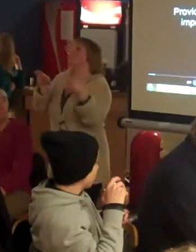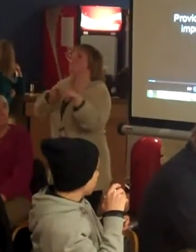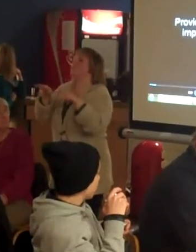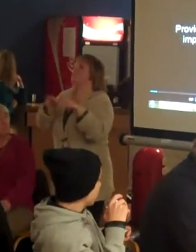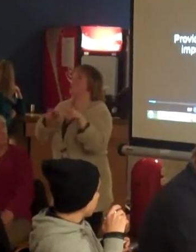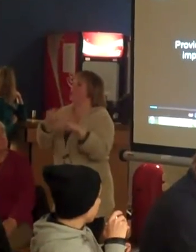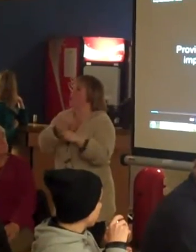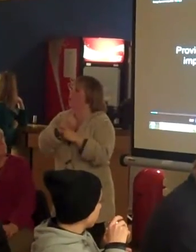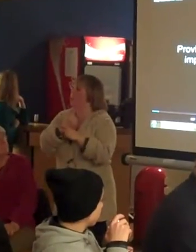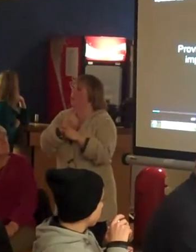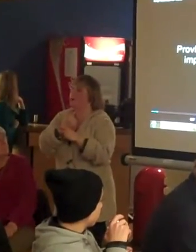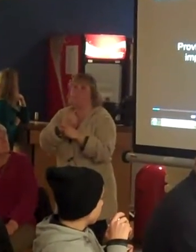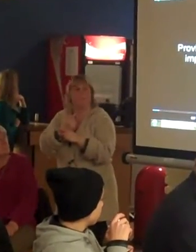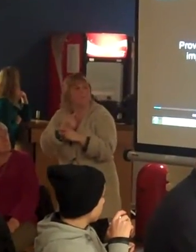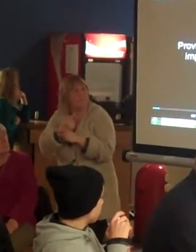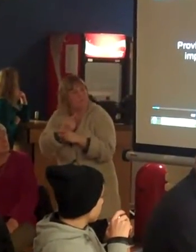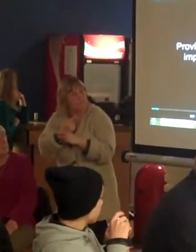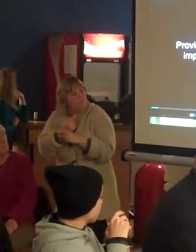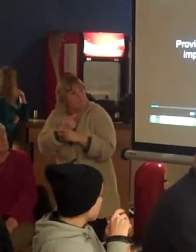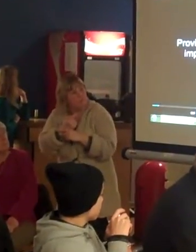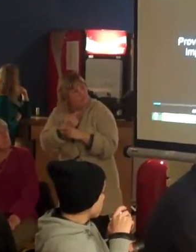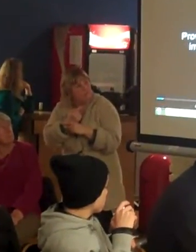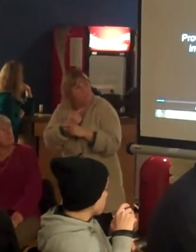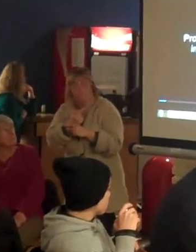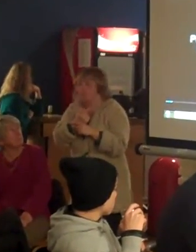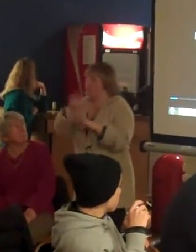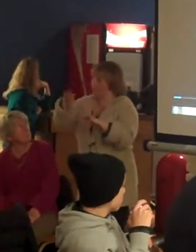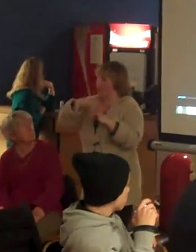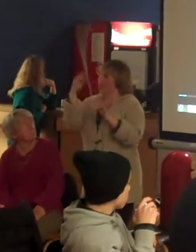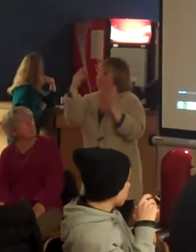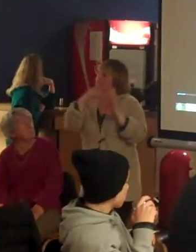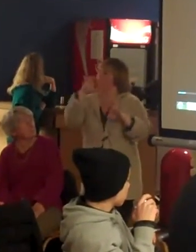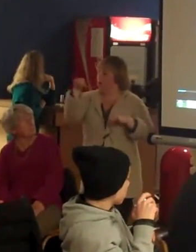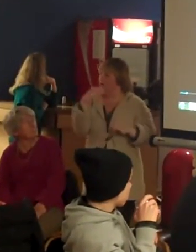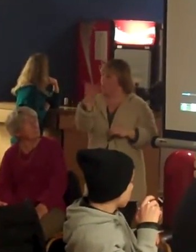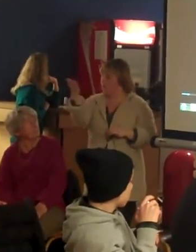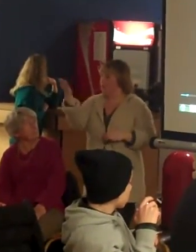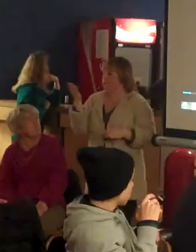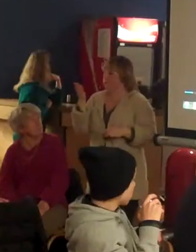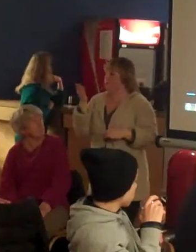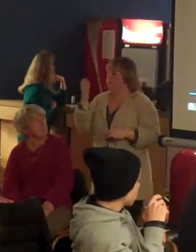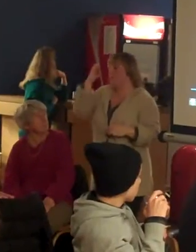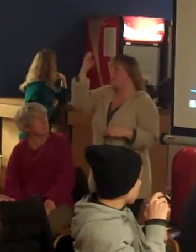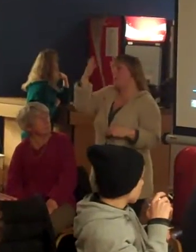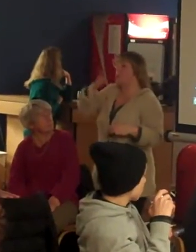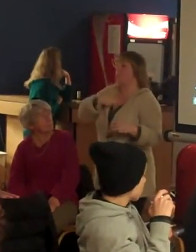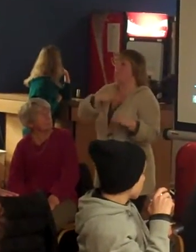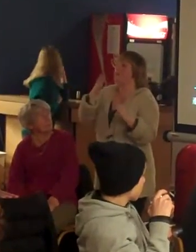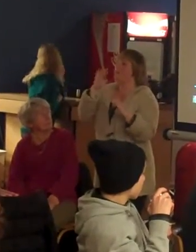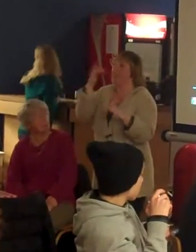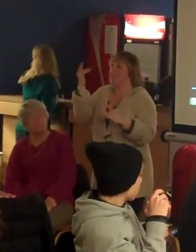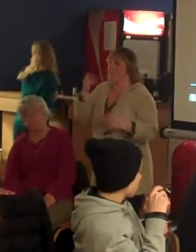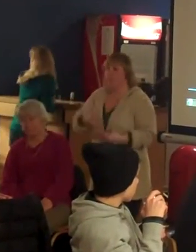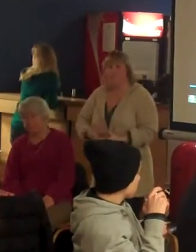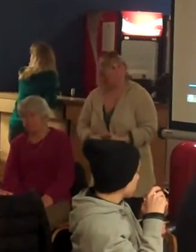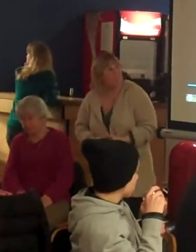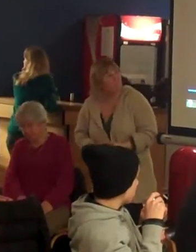have captured to see for yourselves this problem of water.